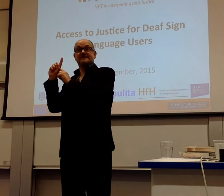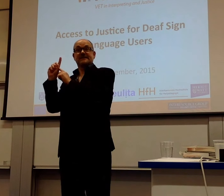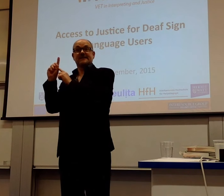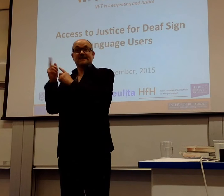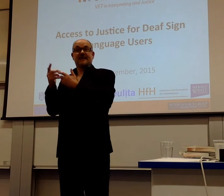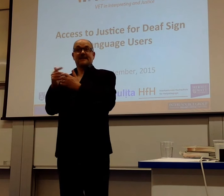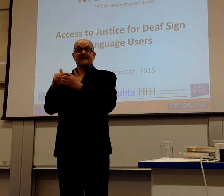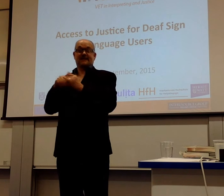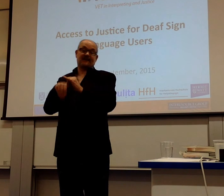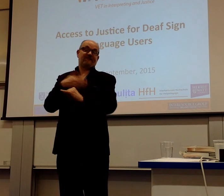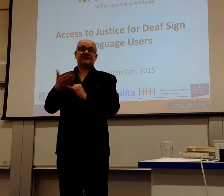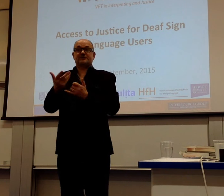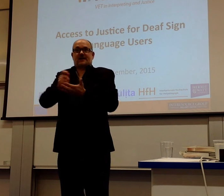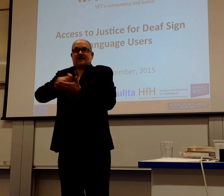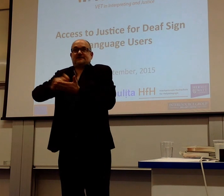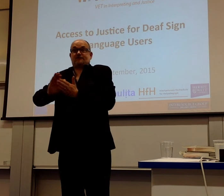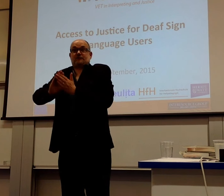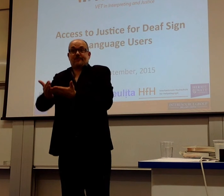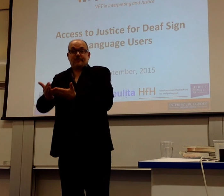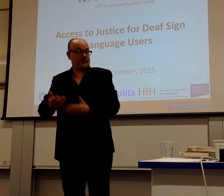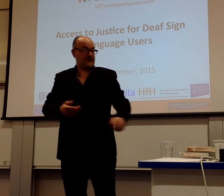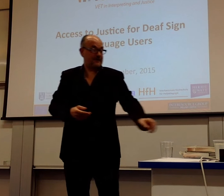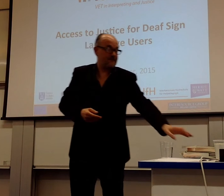Now, our project at Durham University eventually